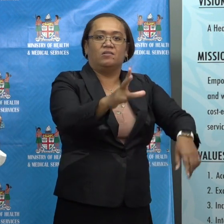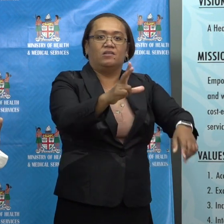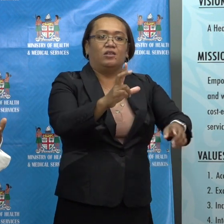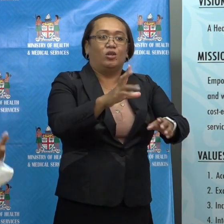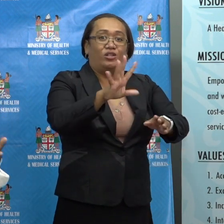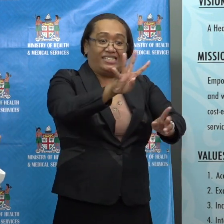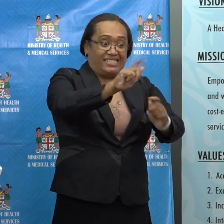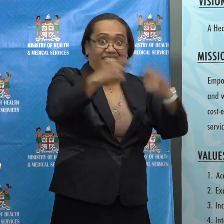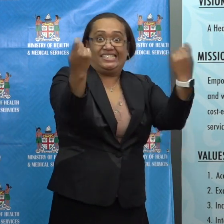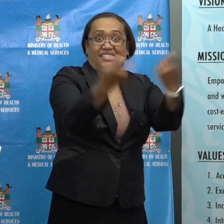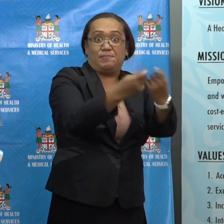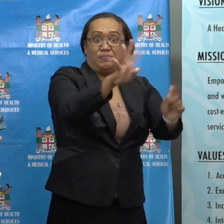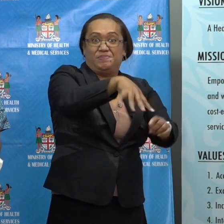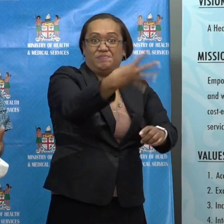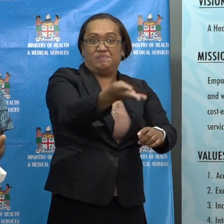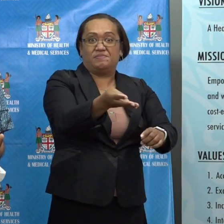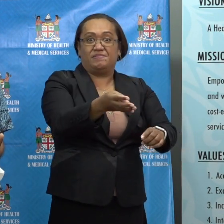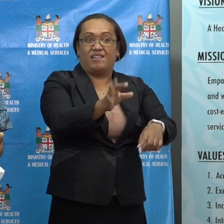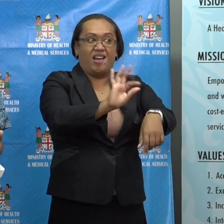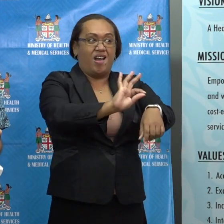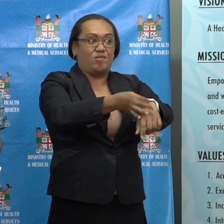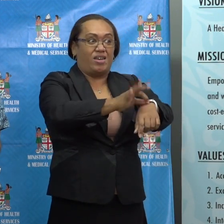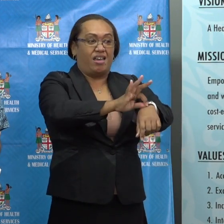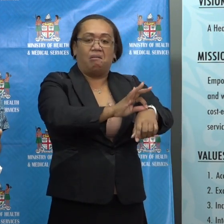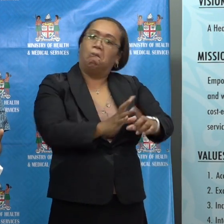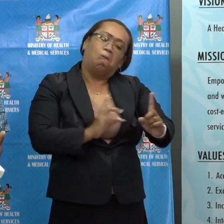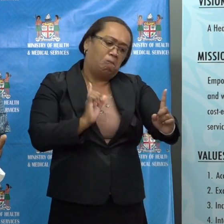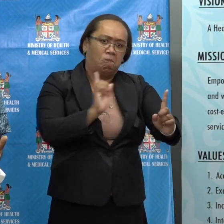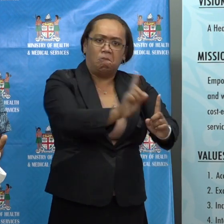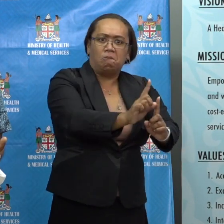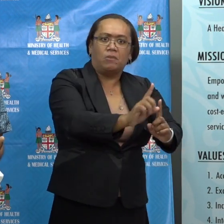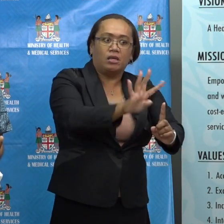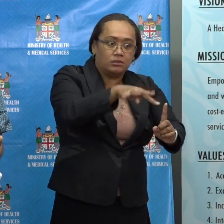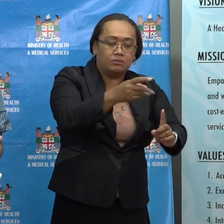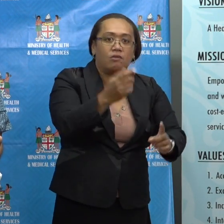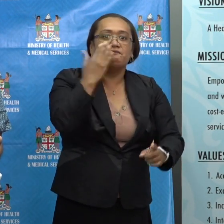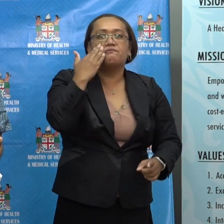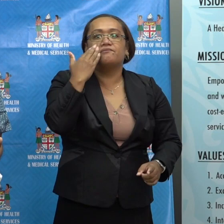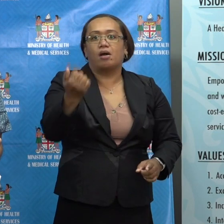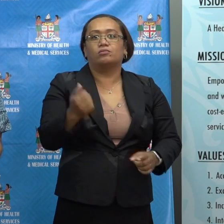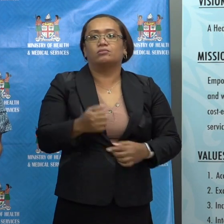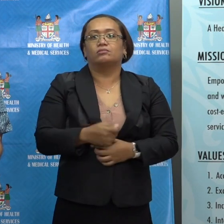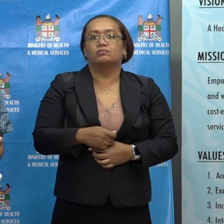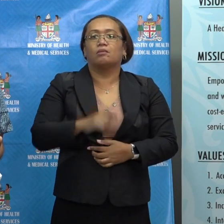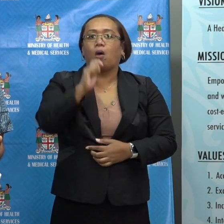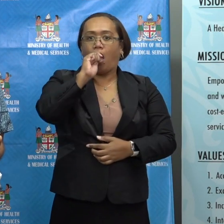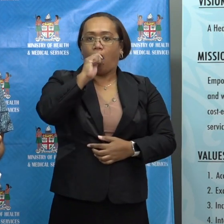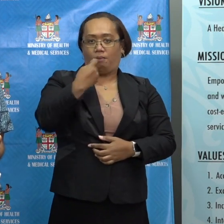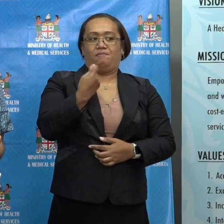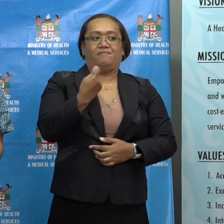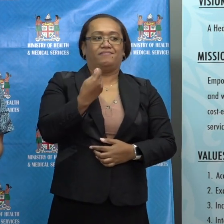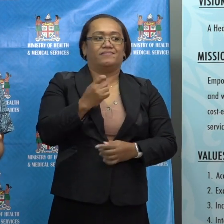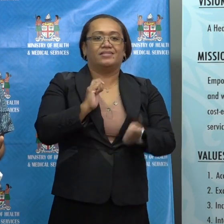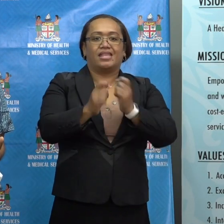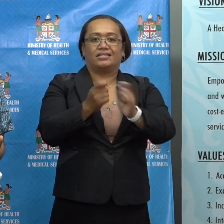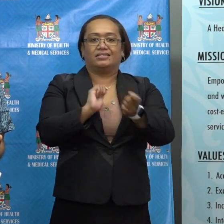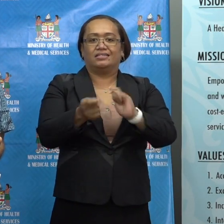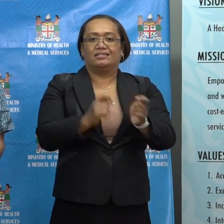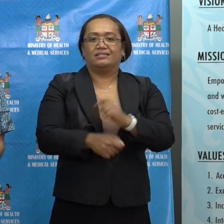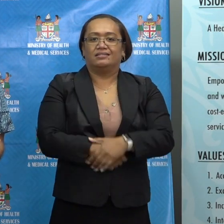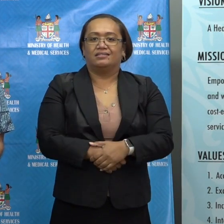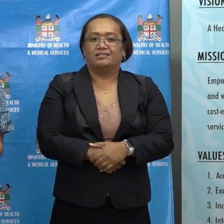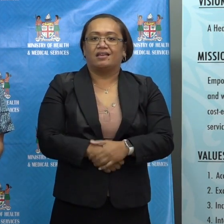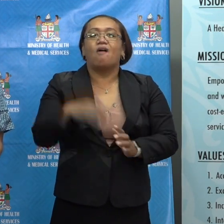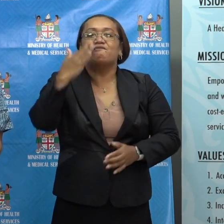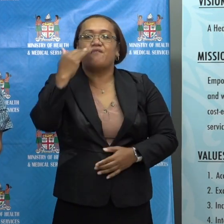as I said, our screening clinic, anybody with any upper respiratory tract infection is swabbed. That's it. That's if